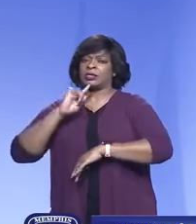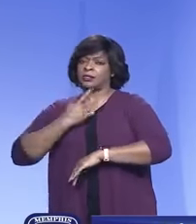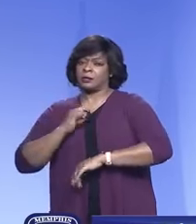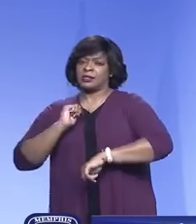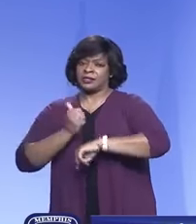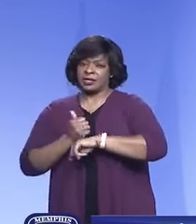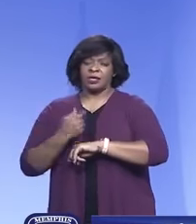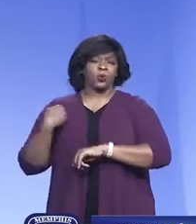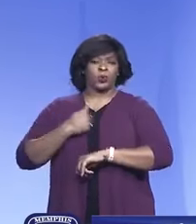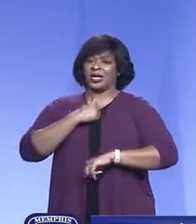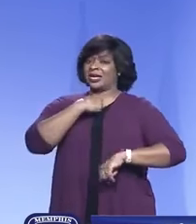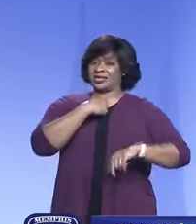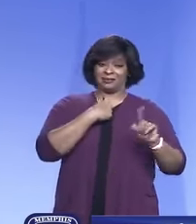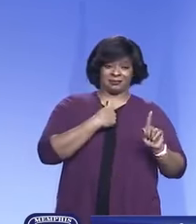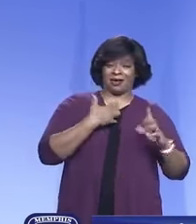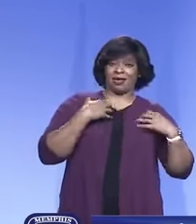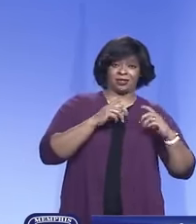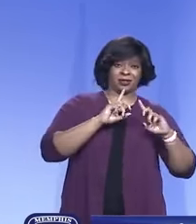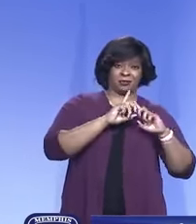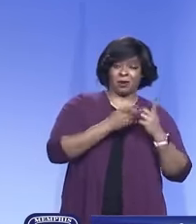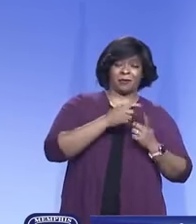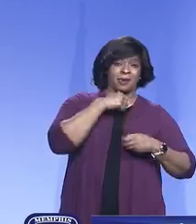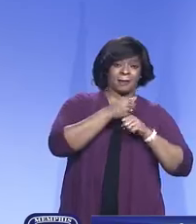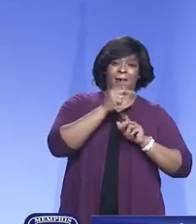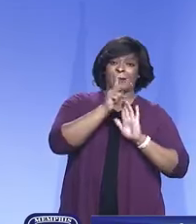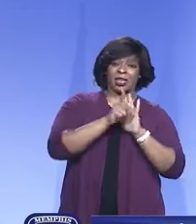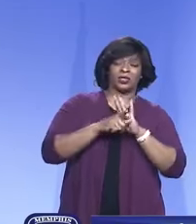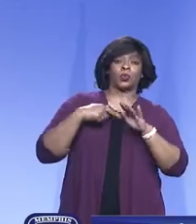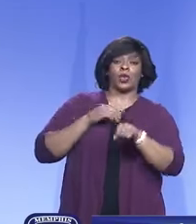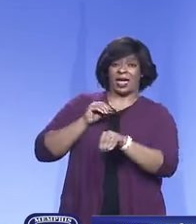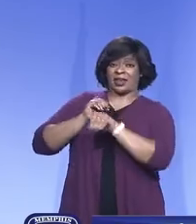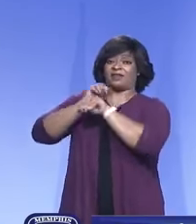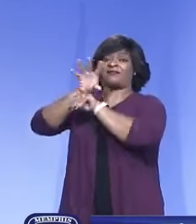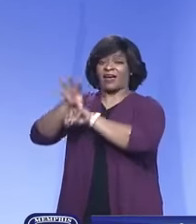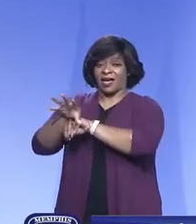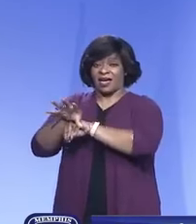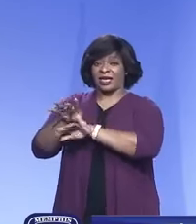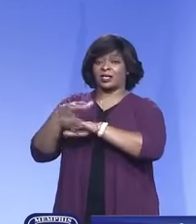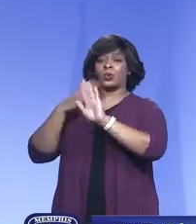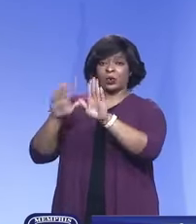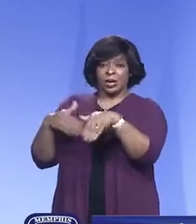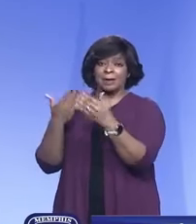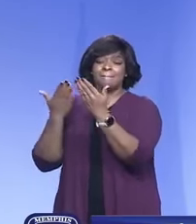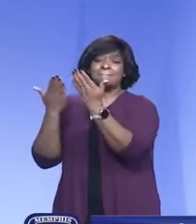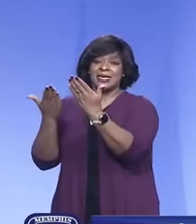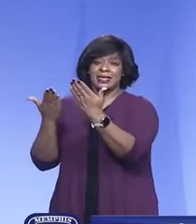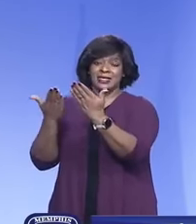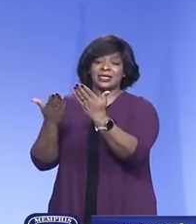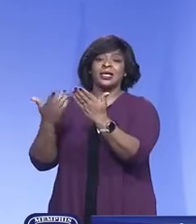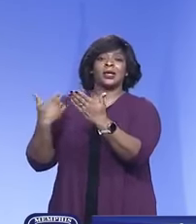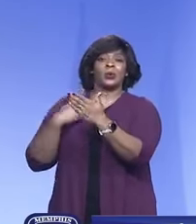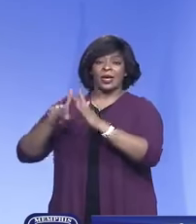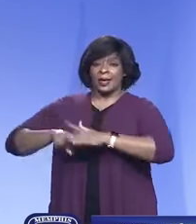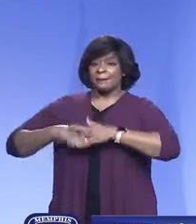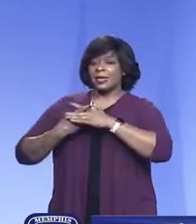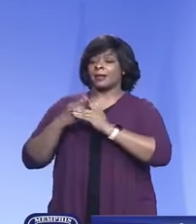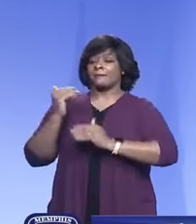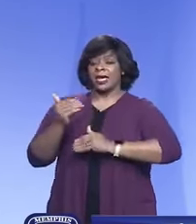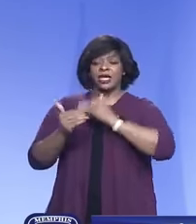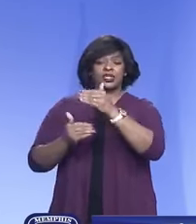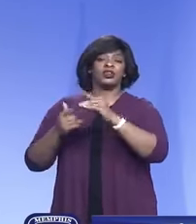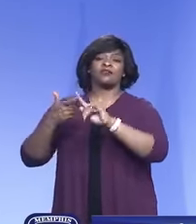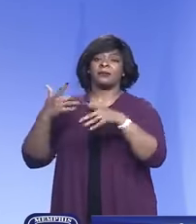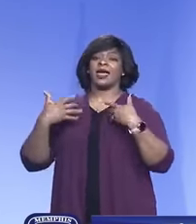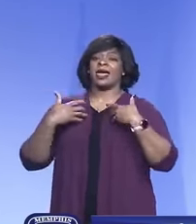make policy. We advise, we recommend, we implement measures from